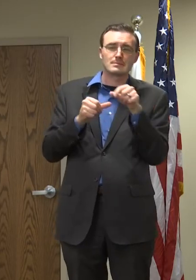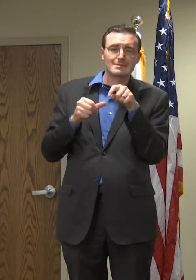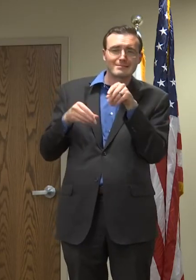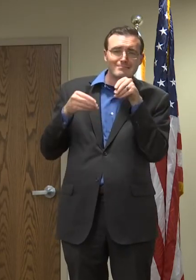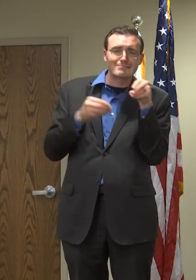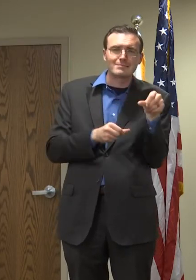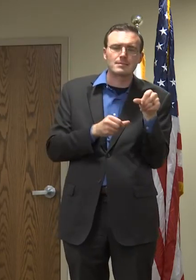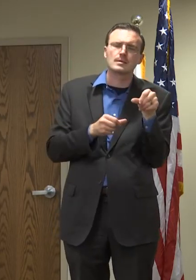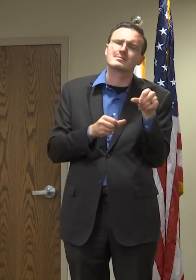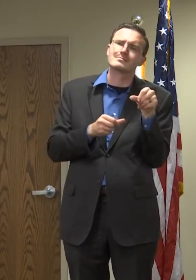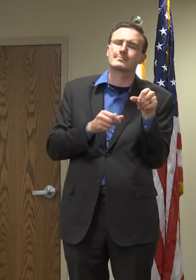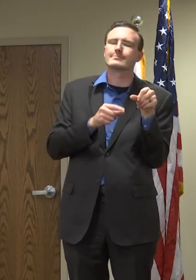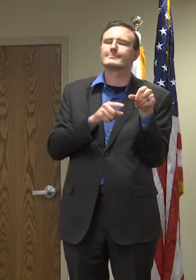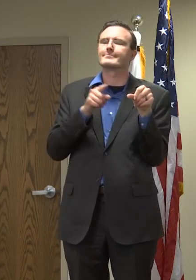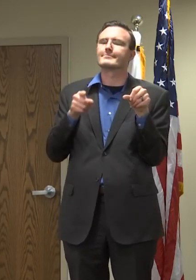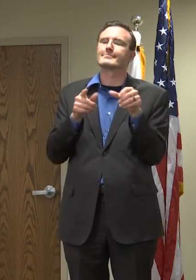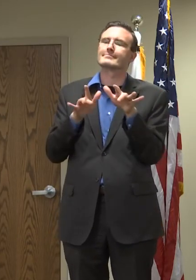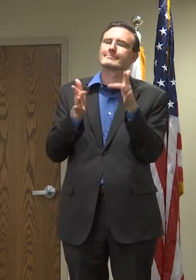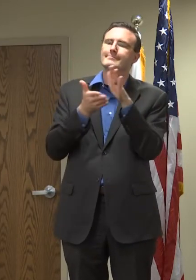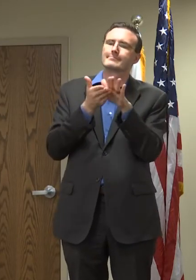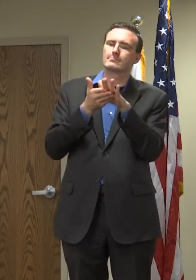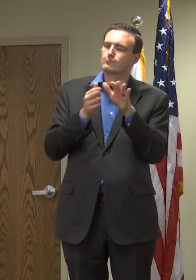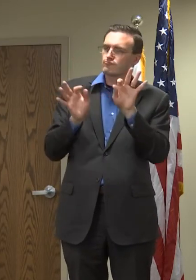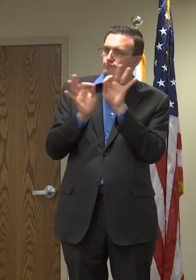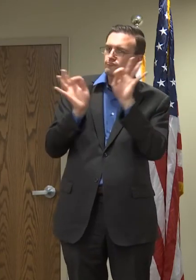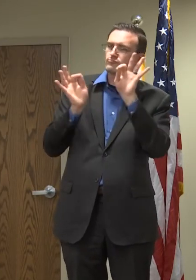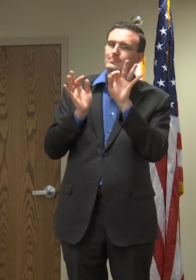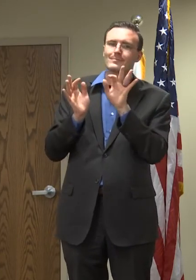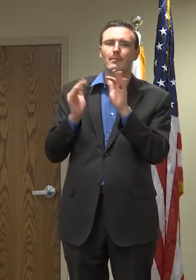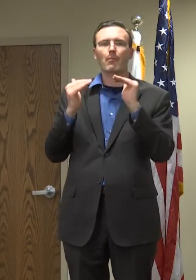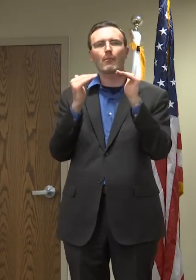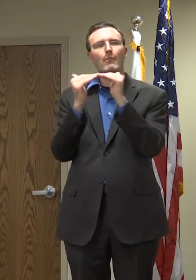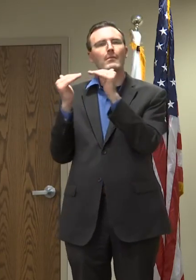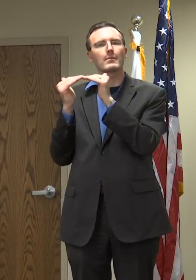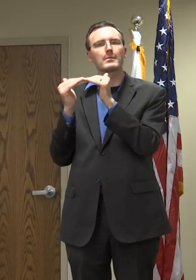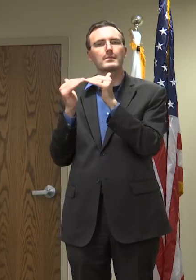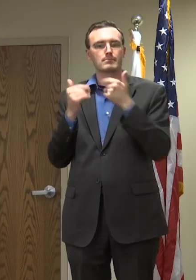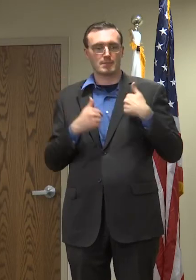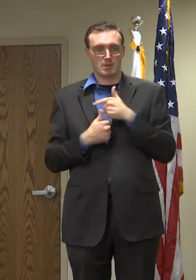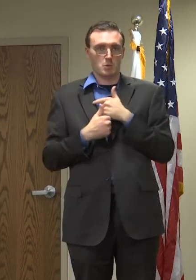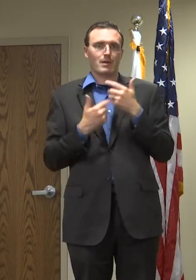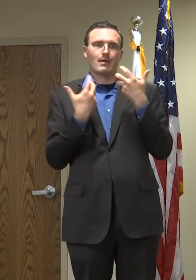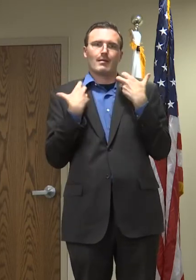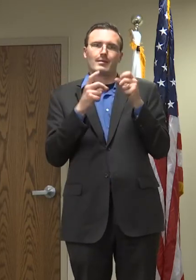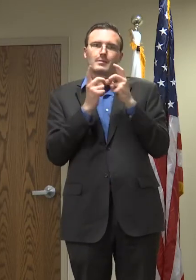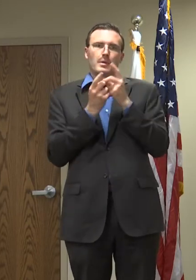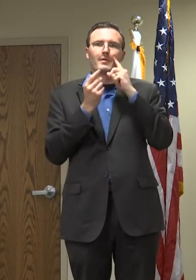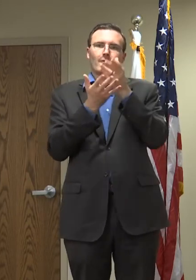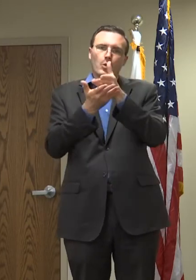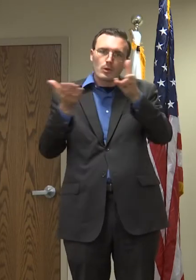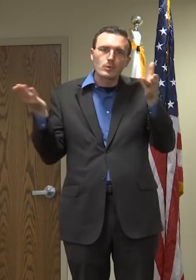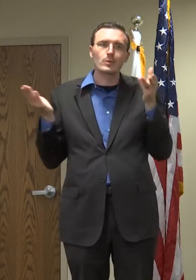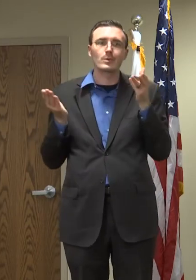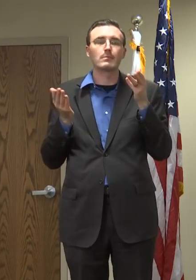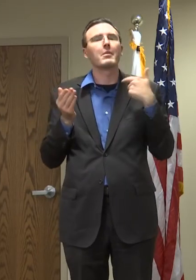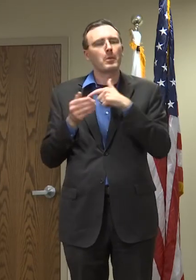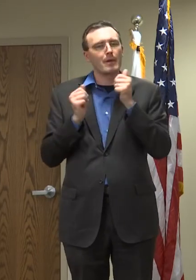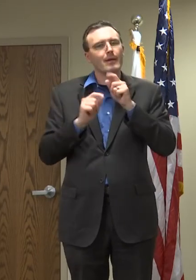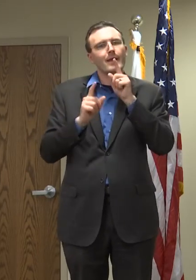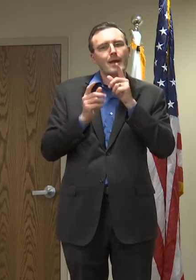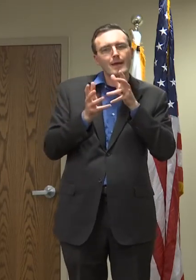So we really want to serve you in that way as your public health department, so that we are not